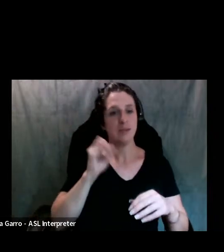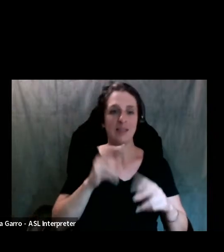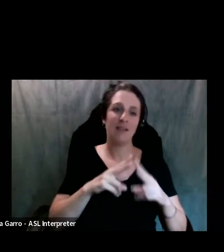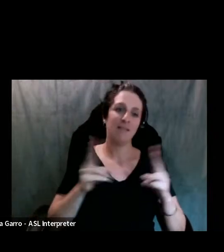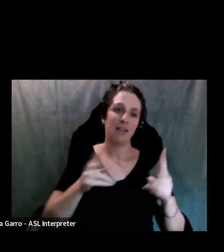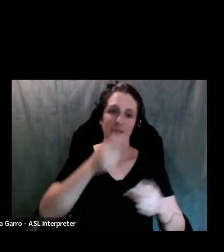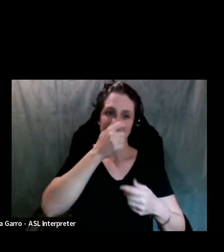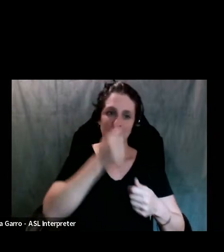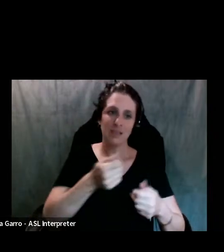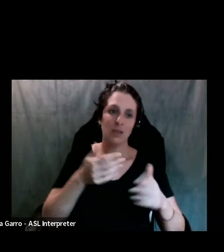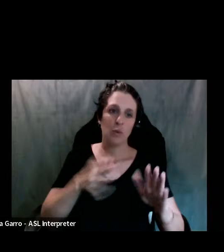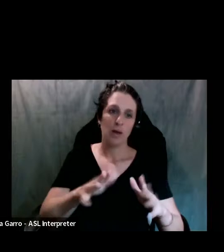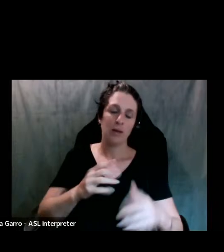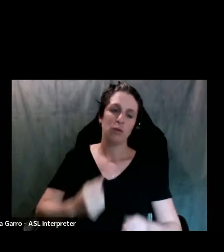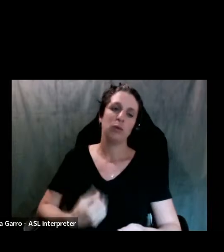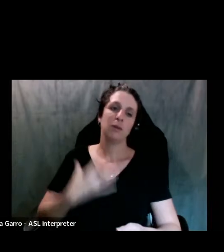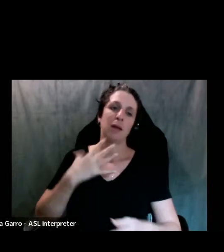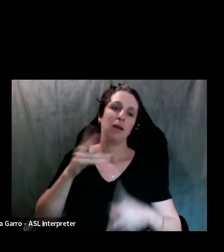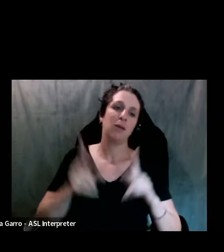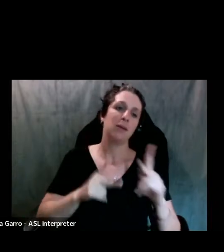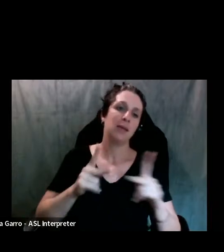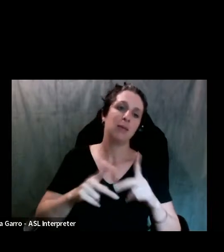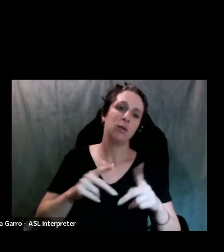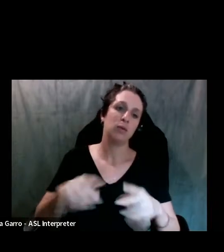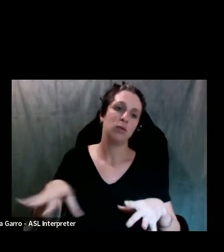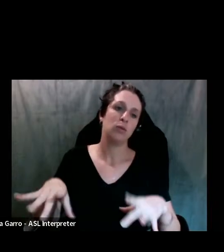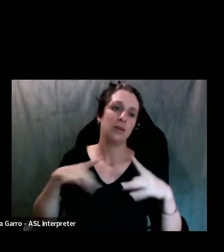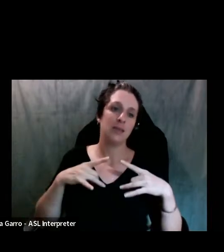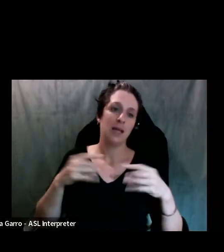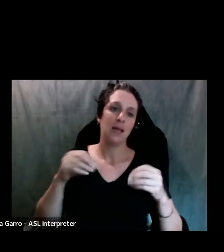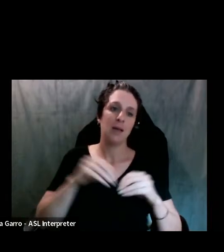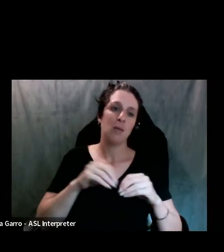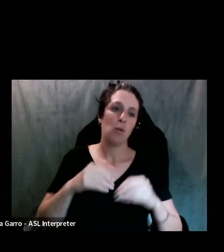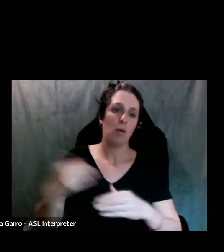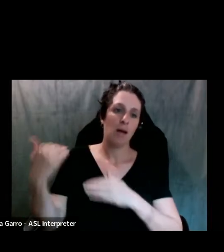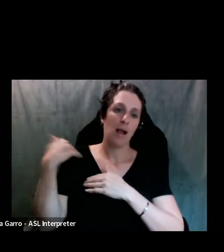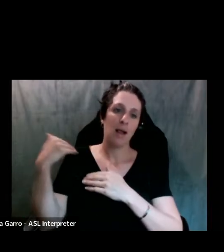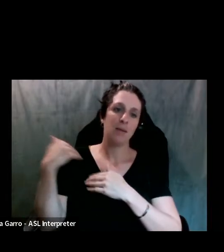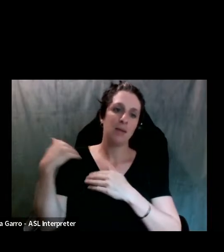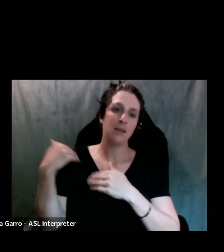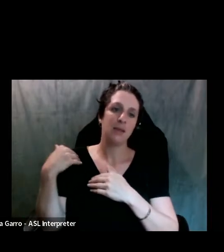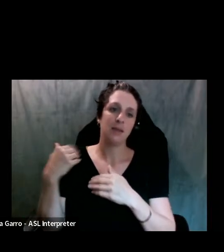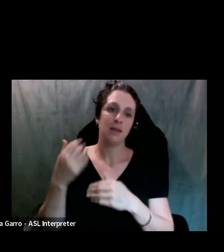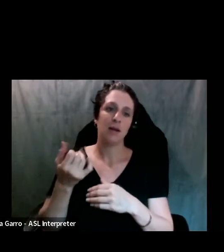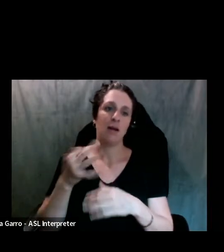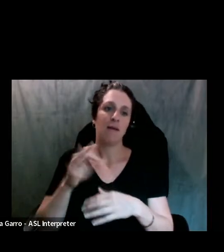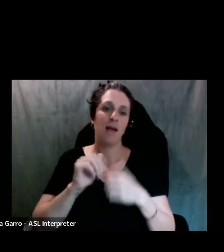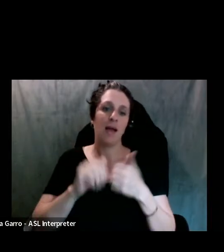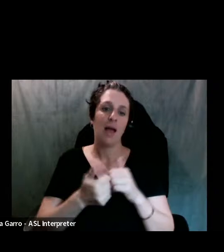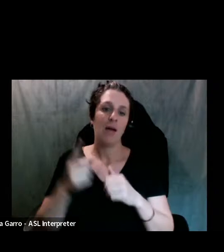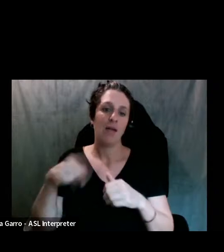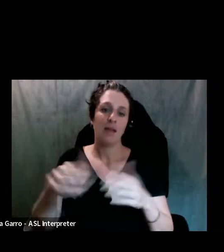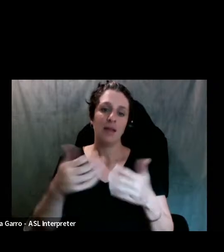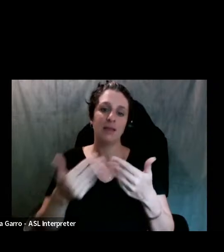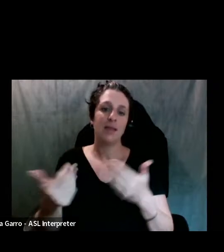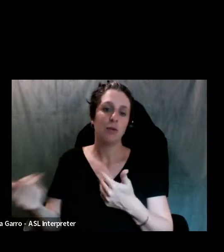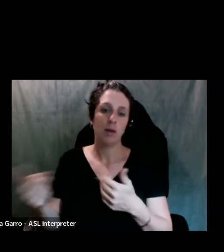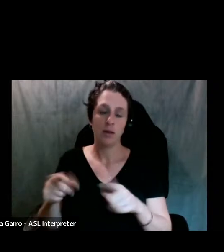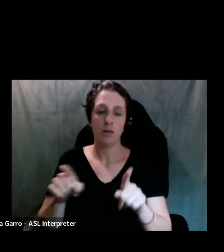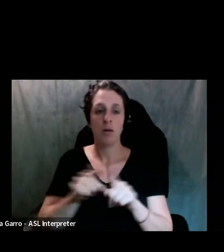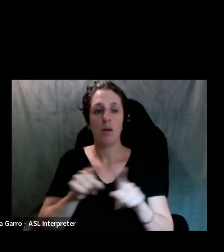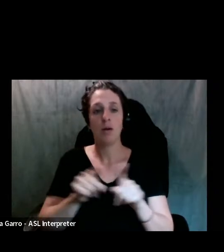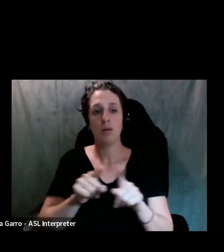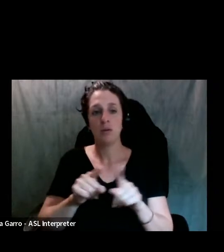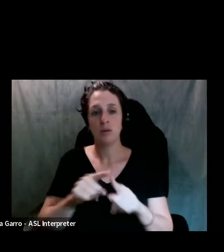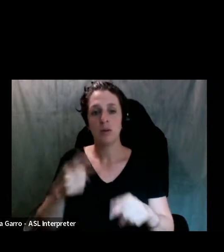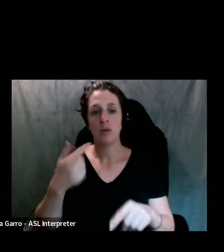to inspire people to take more accountability of how they separate. Also we're in